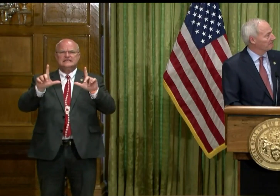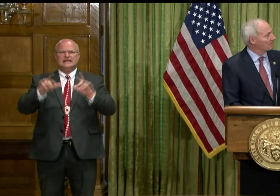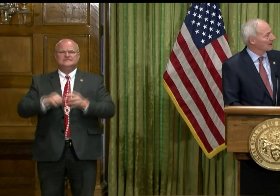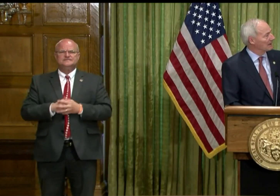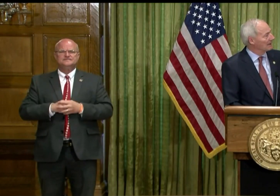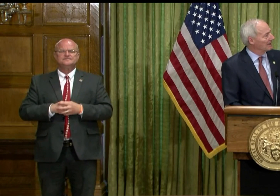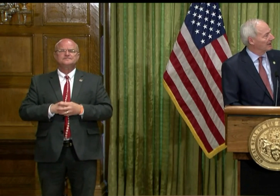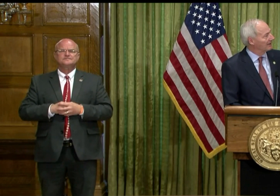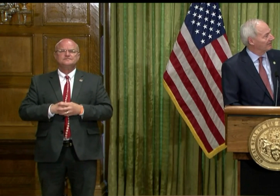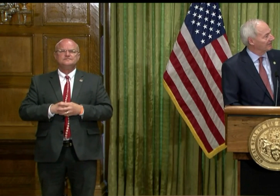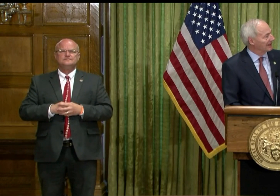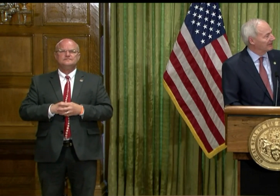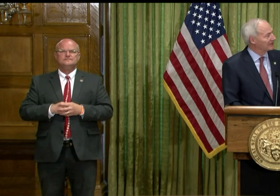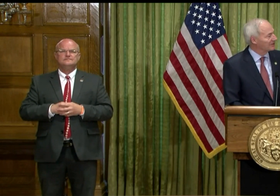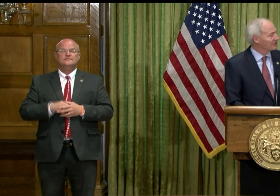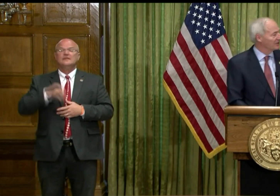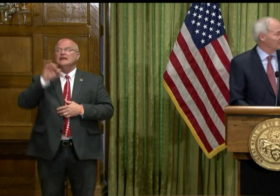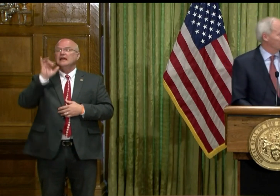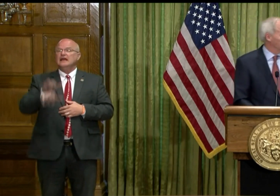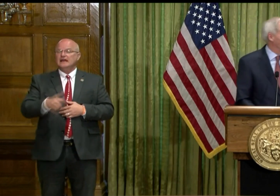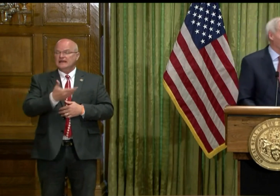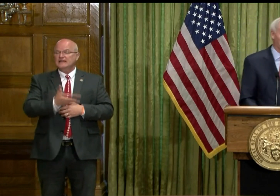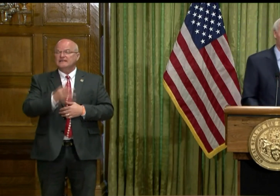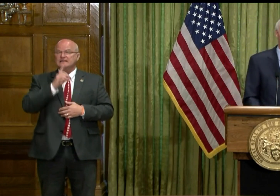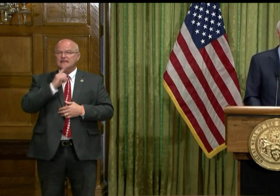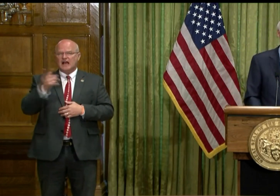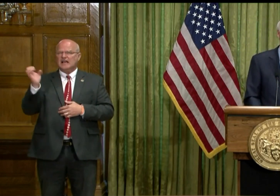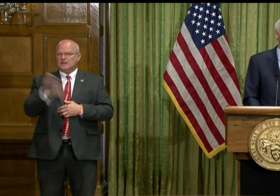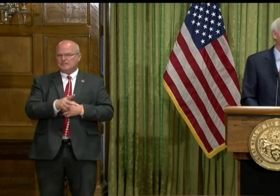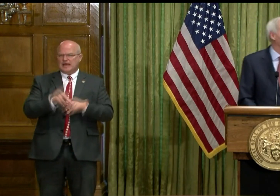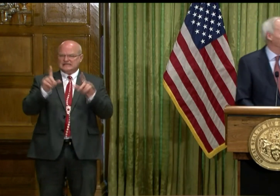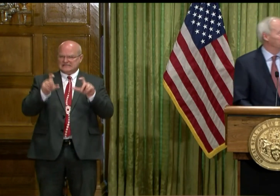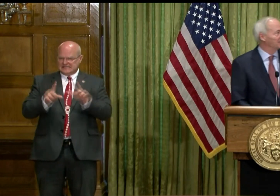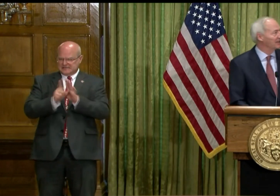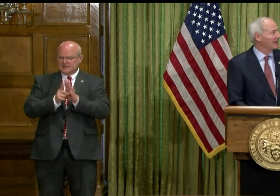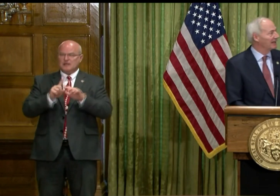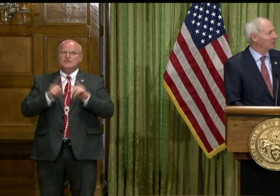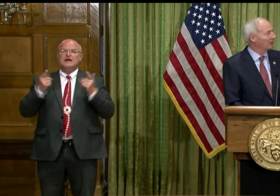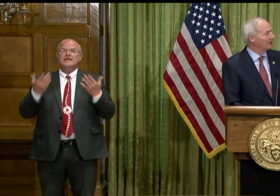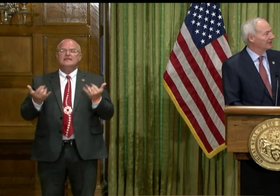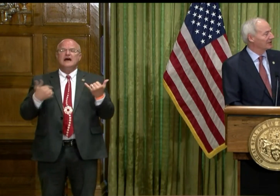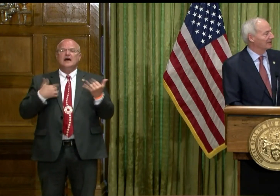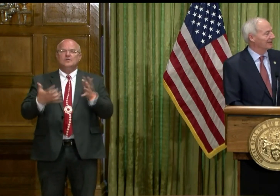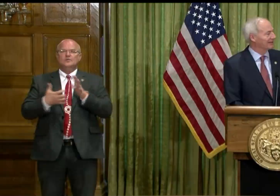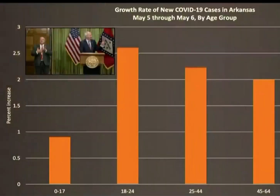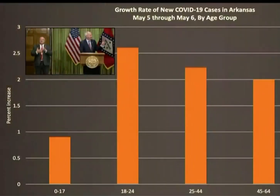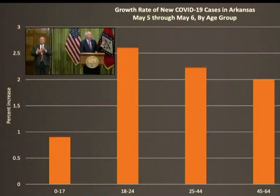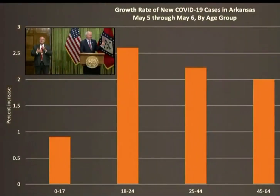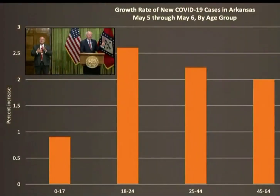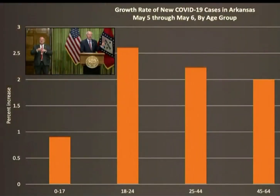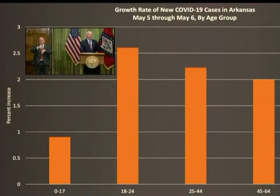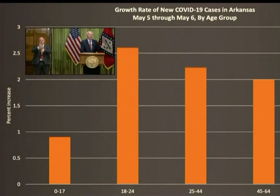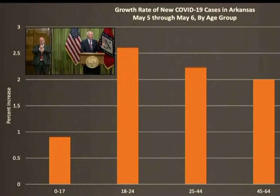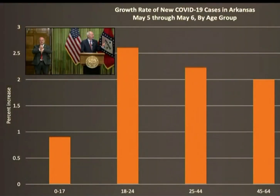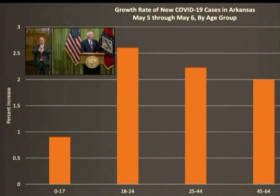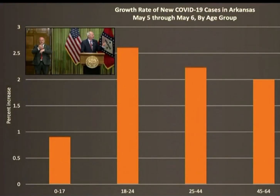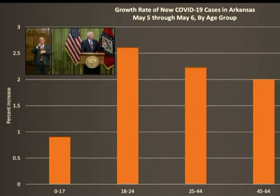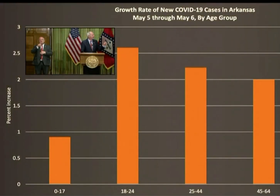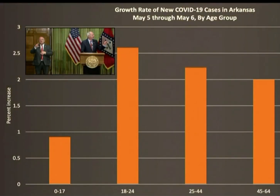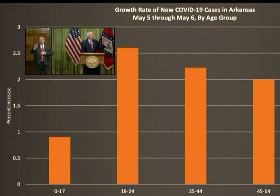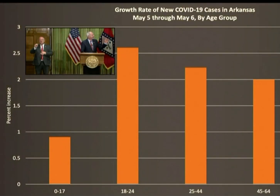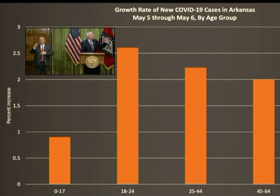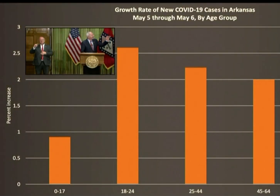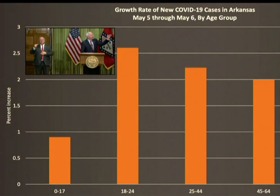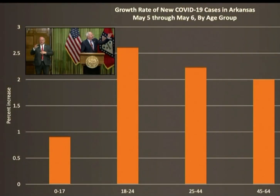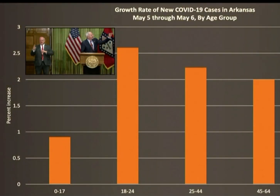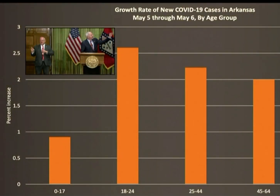is. And this is just, I'm going to come back to testing, but this slide I wanted to set the stage for Dr.